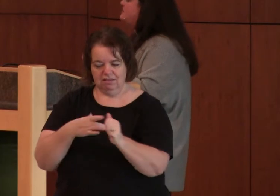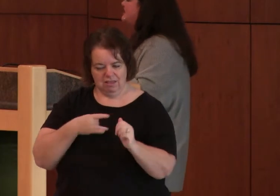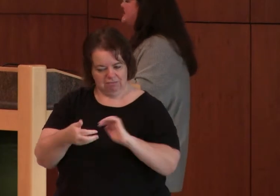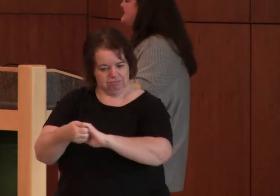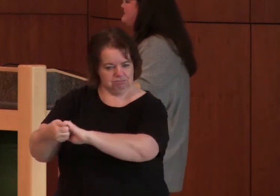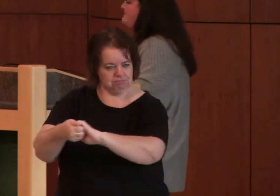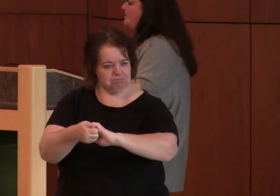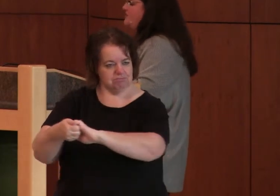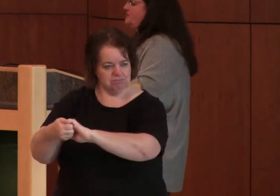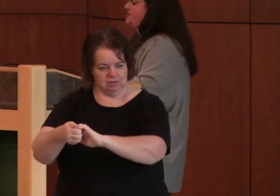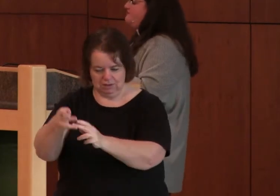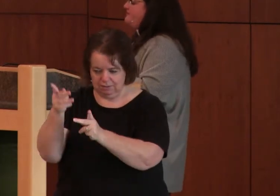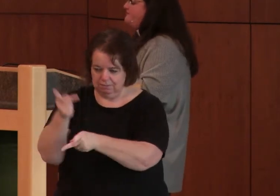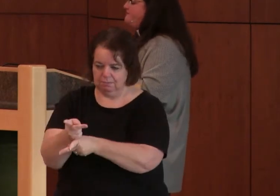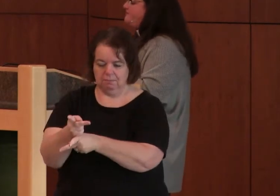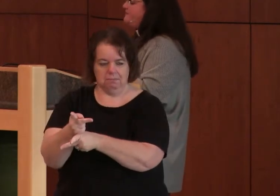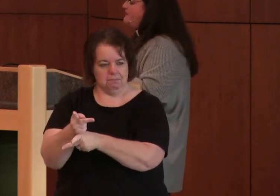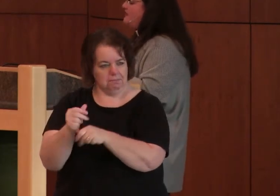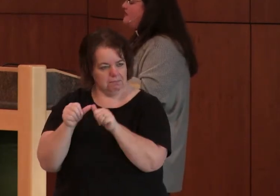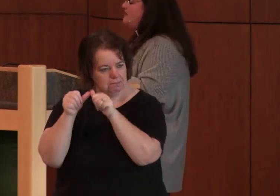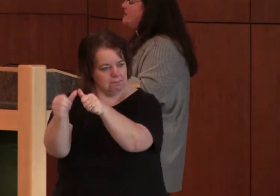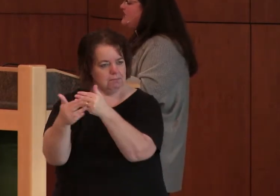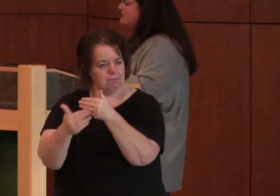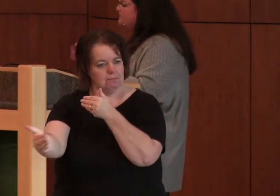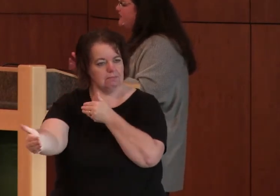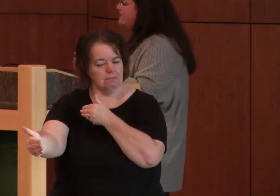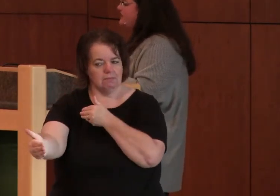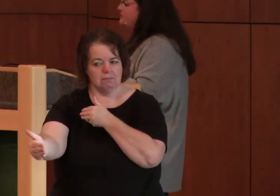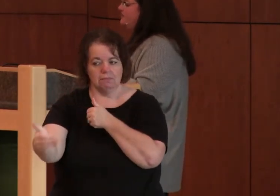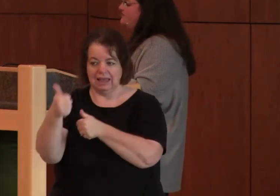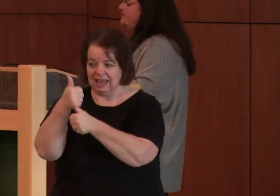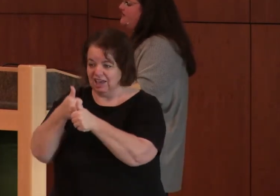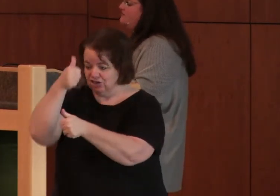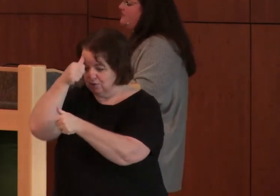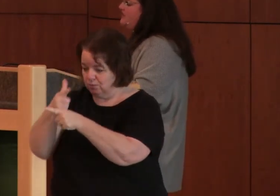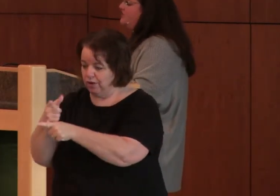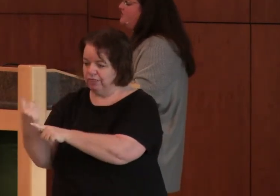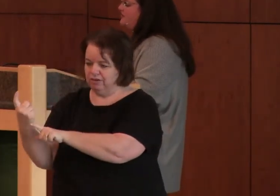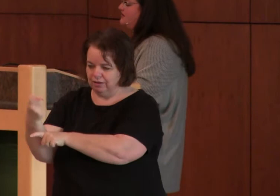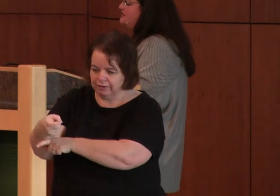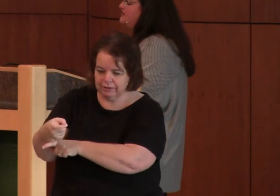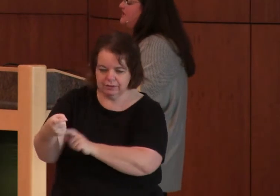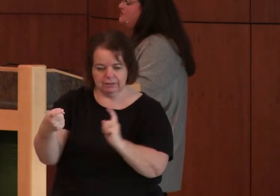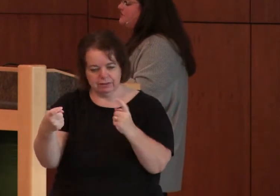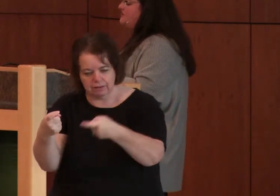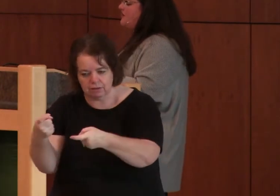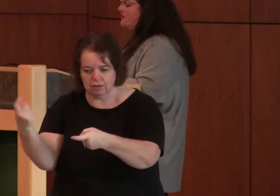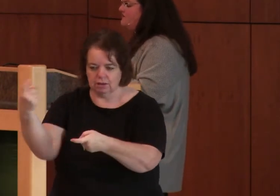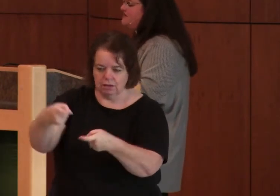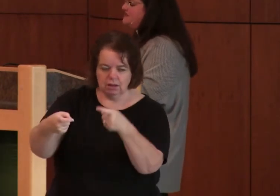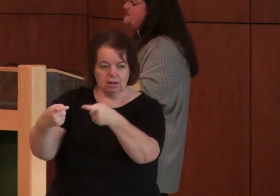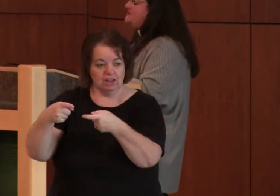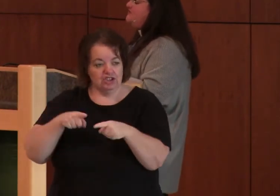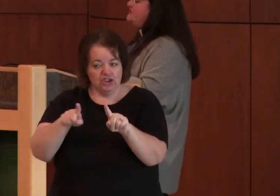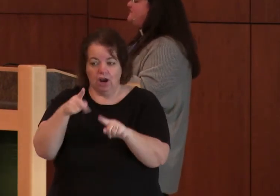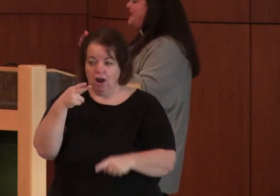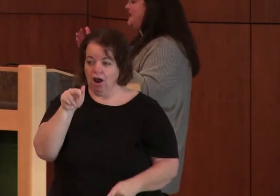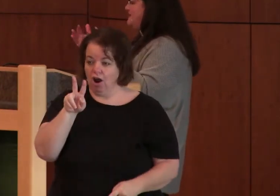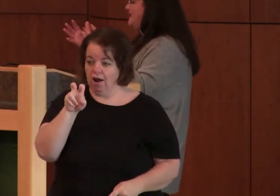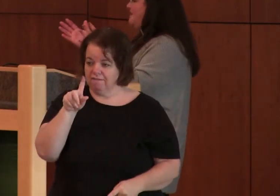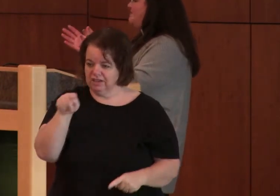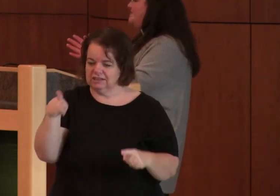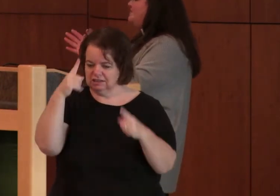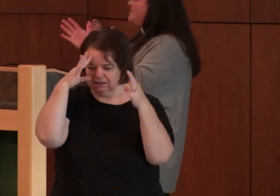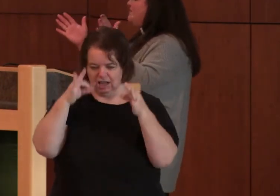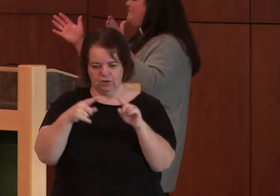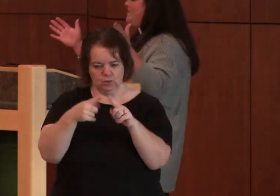that they were just going to keep that partnership. Each brother contributed what he could, and during the harvest, they would